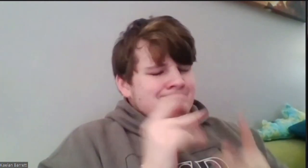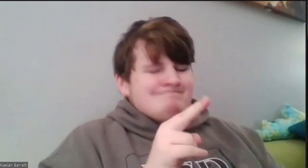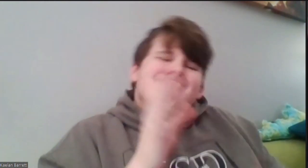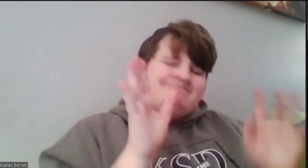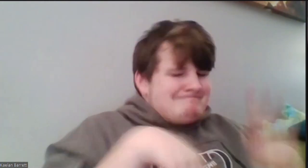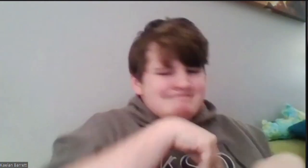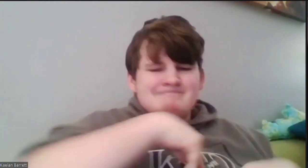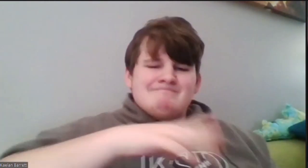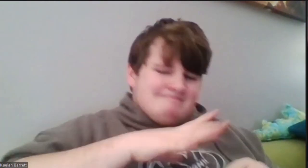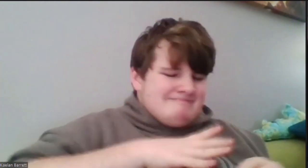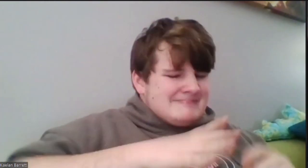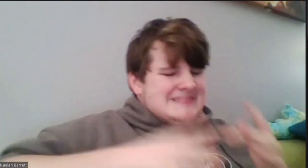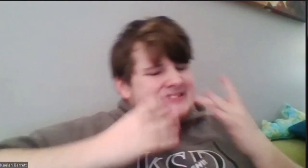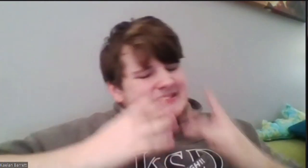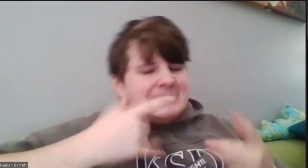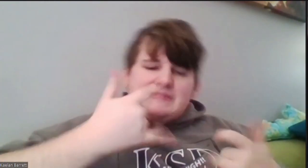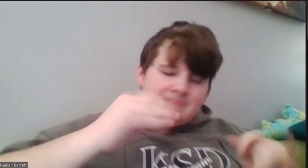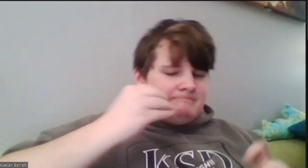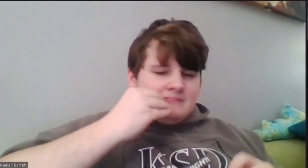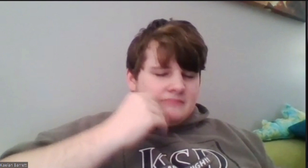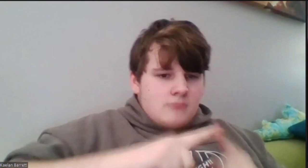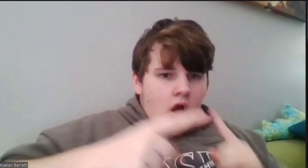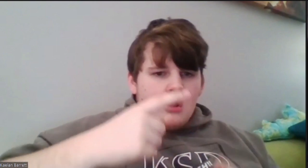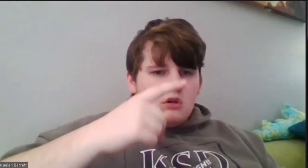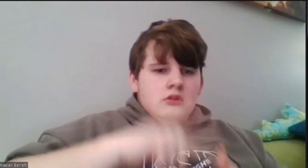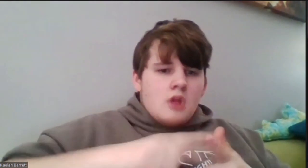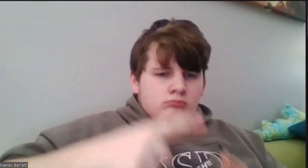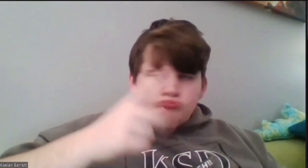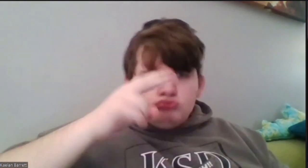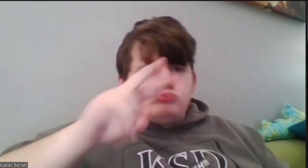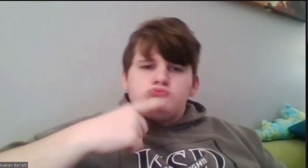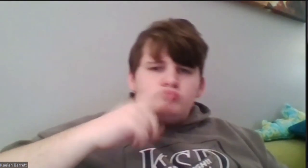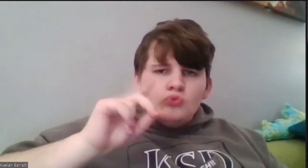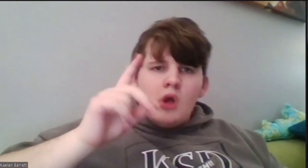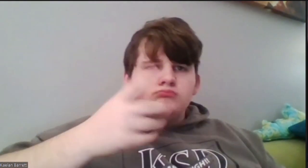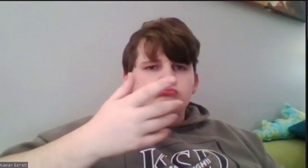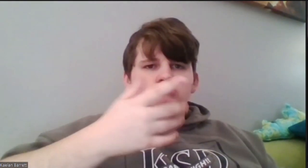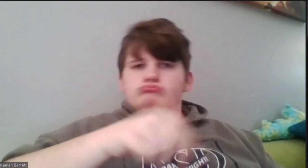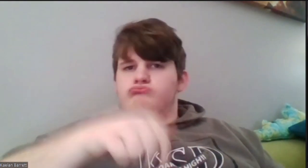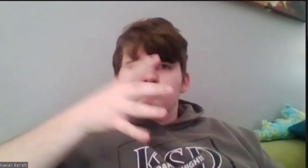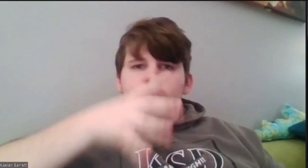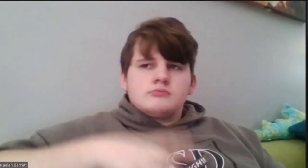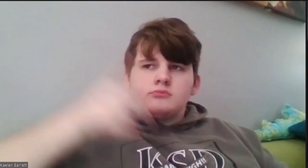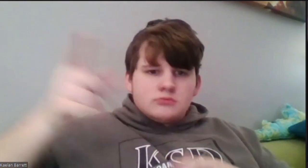eat. They've saved. But he looks off.